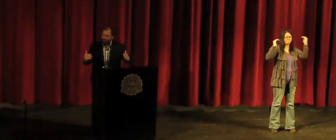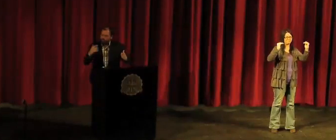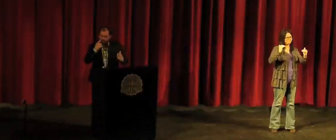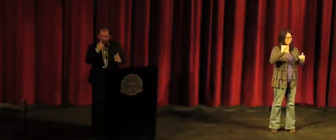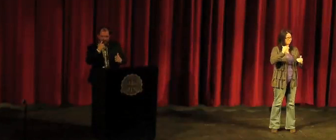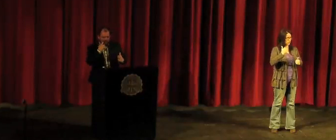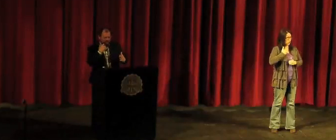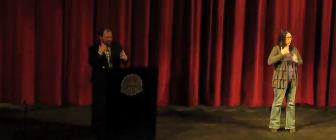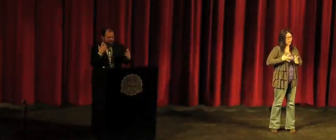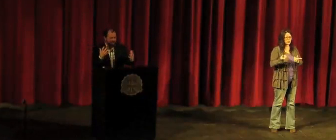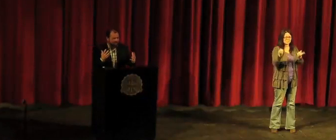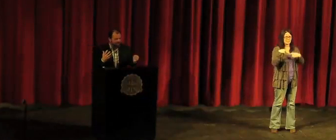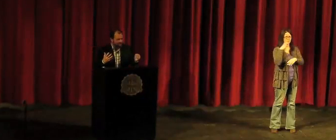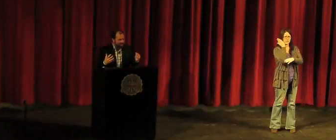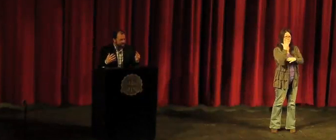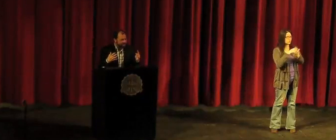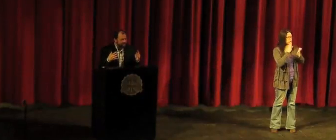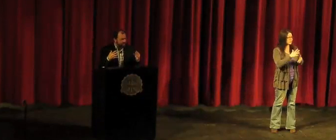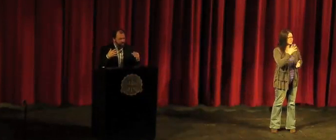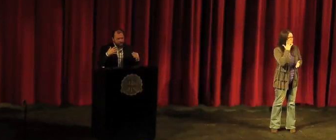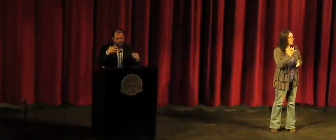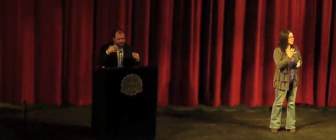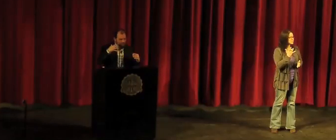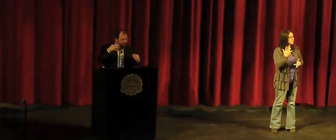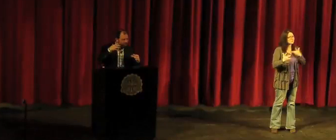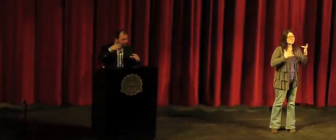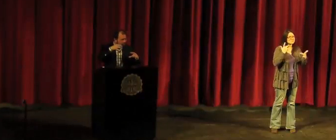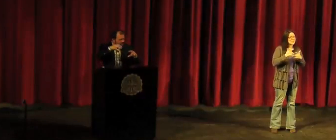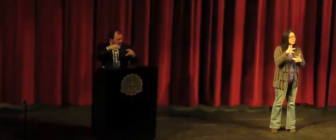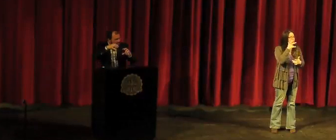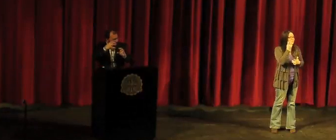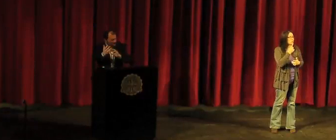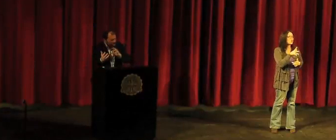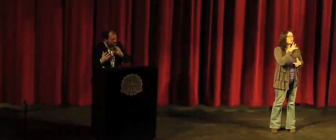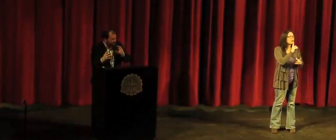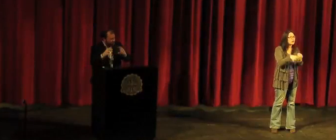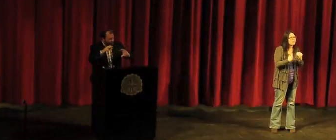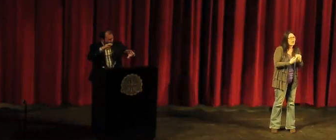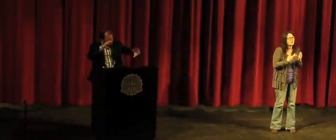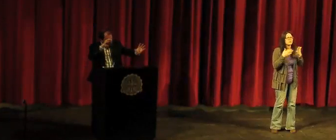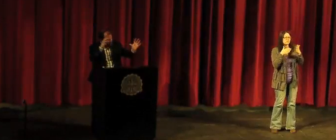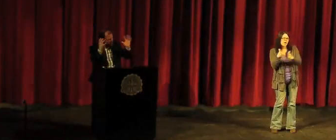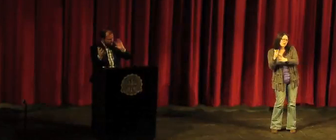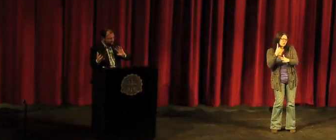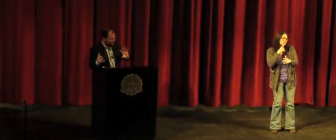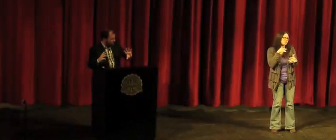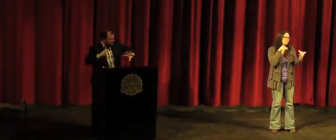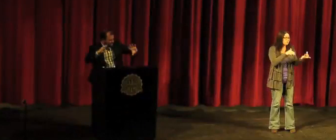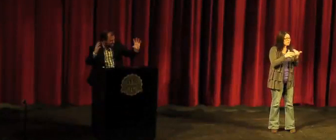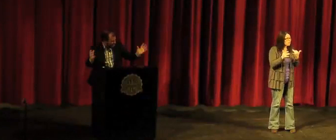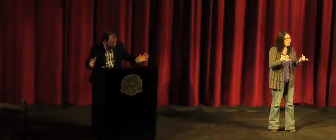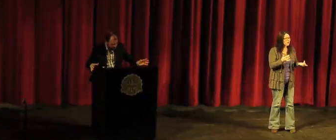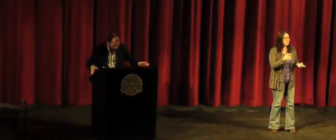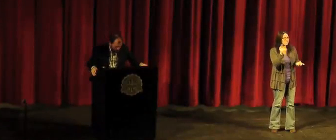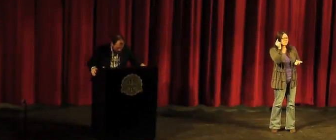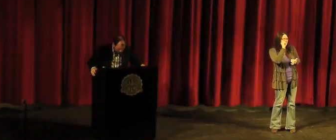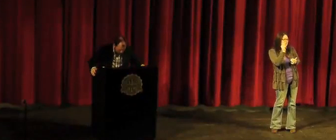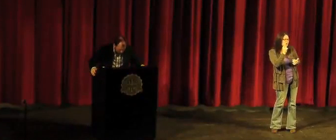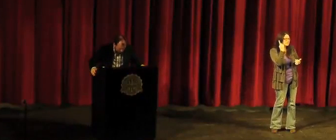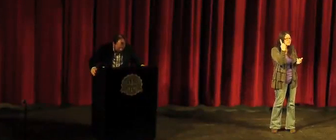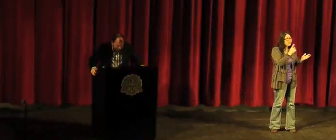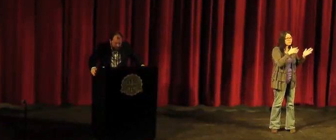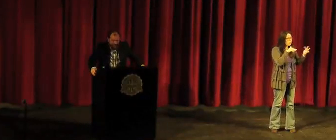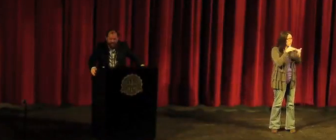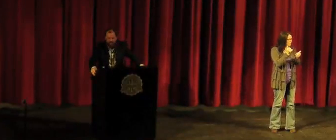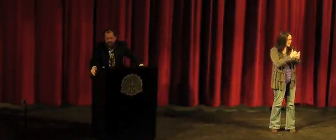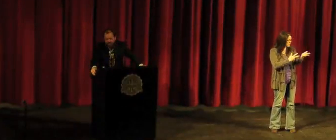lecture the students because he was so excited to hear somebody who would be talking about, you know, the strategies of war and the grand theorizing of war and things